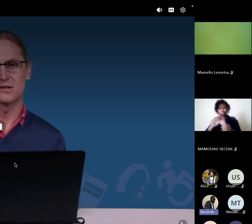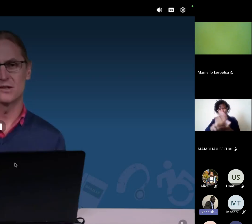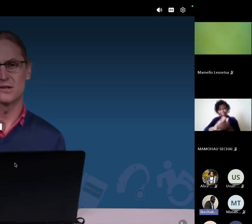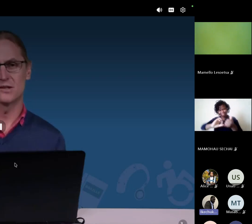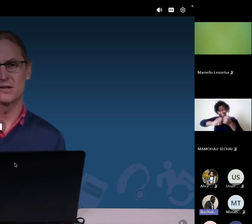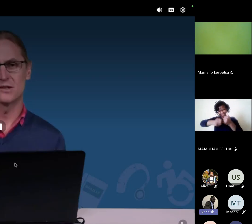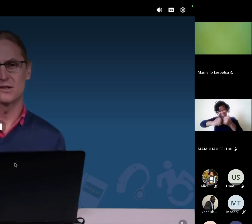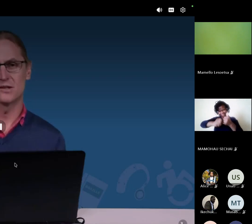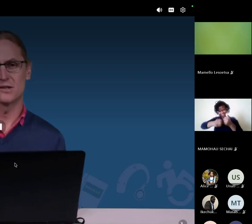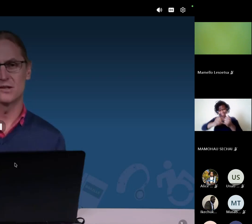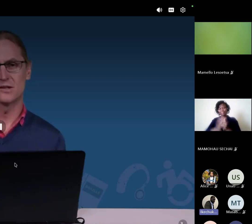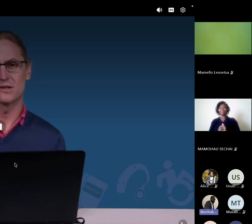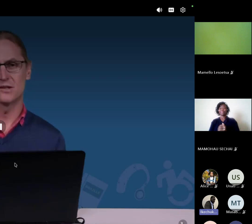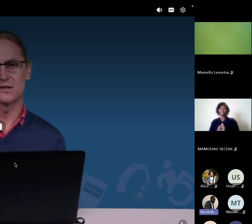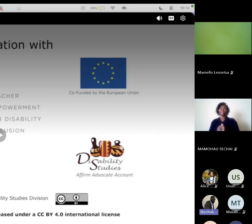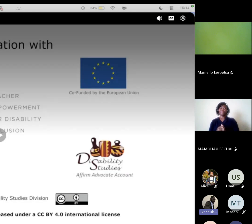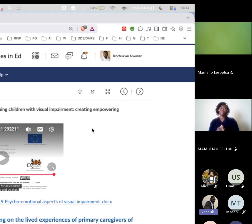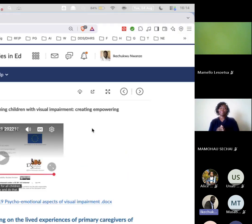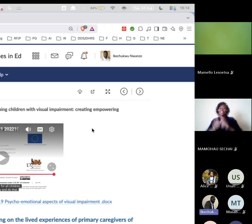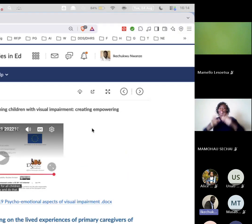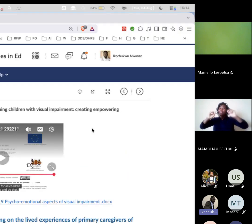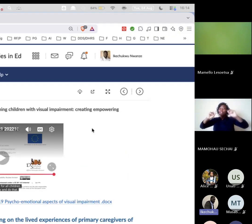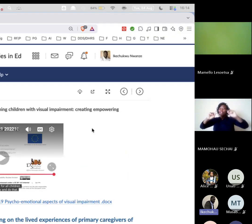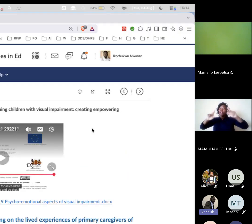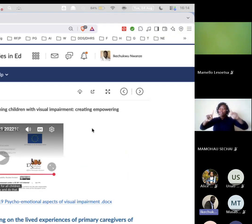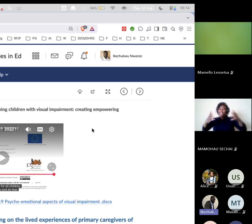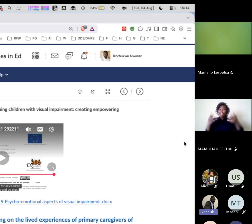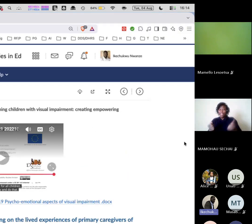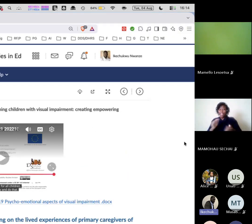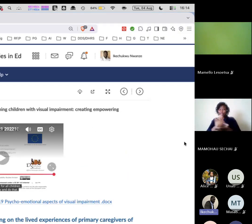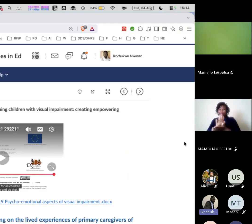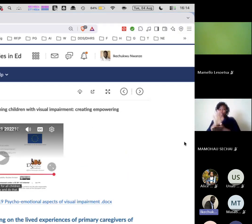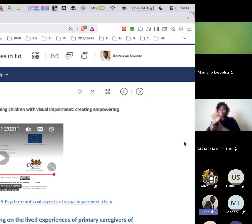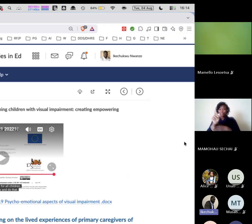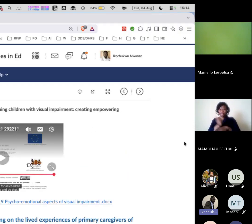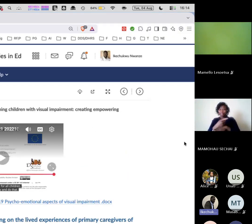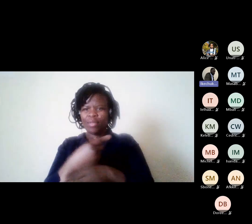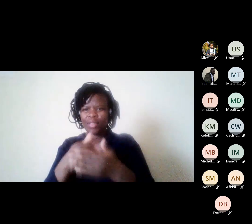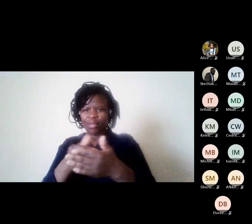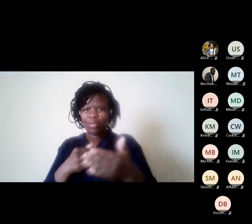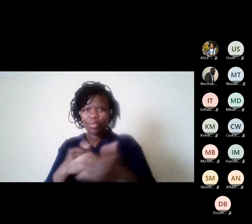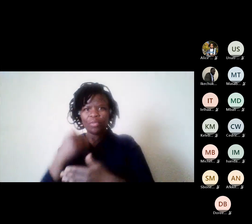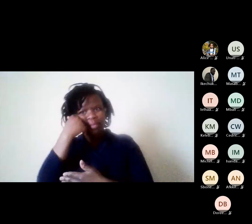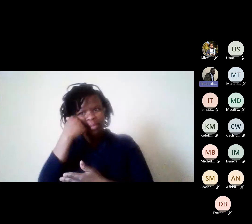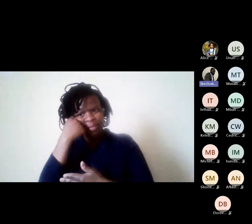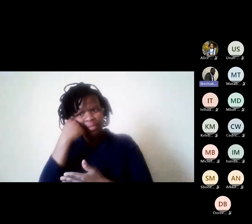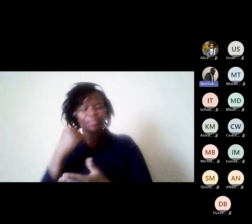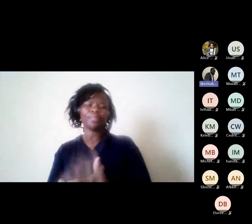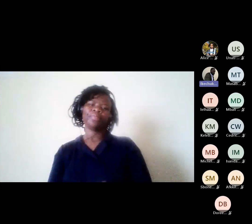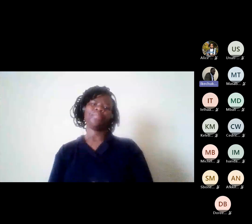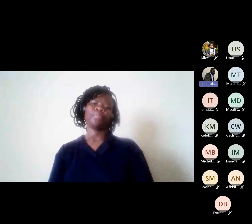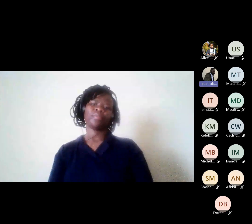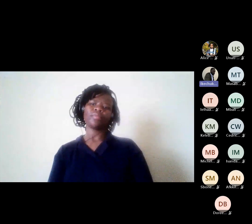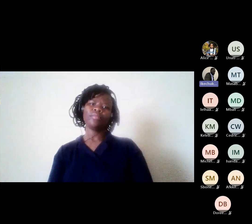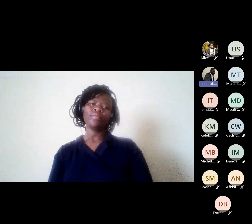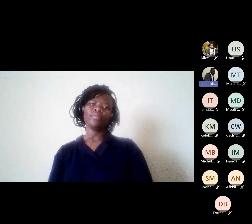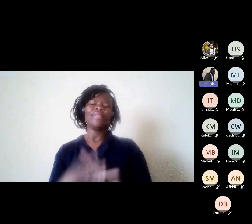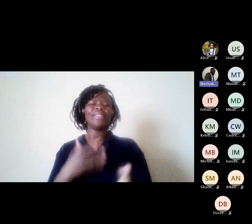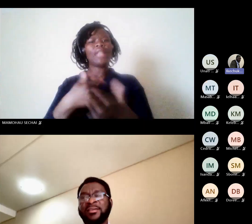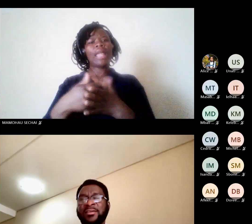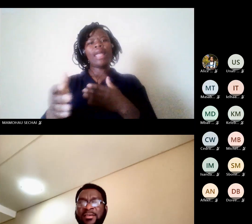All right. So we have about 15 minutes to go before our break. So any